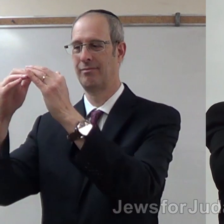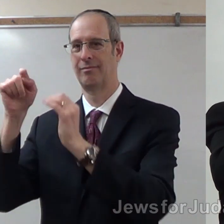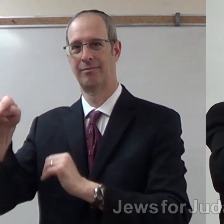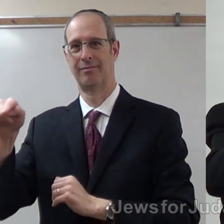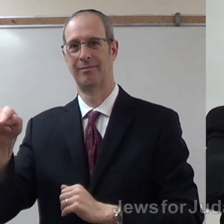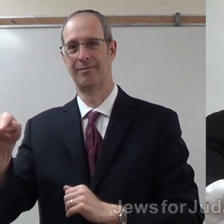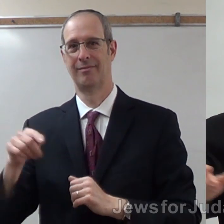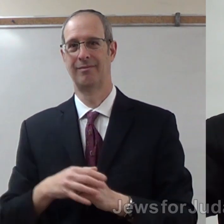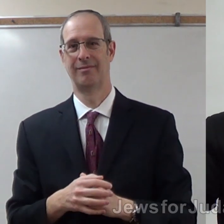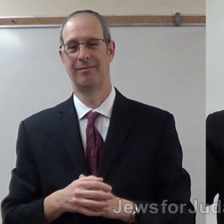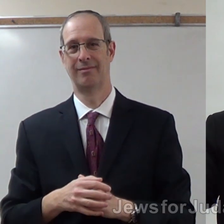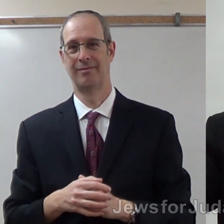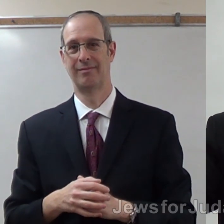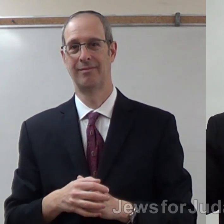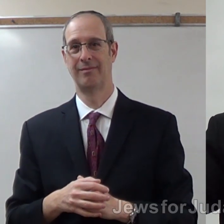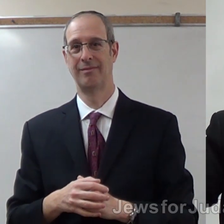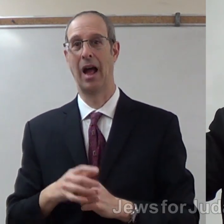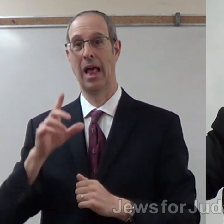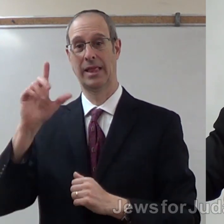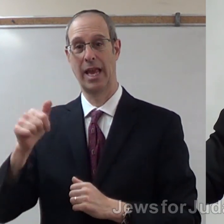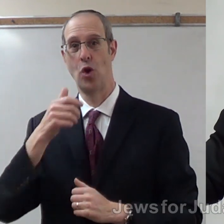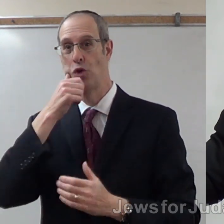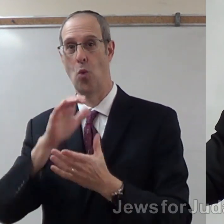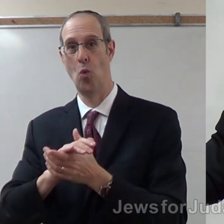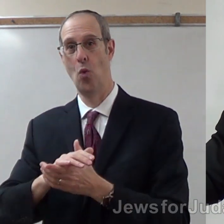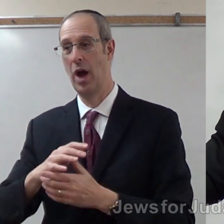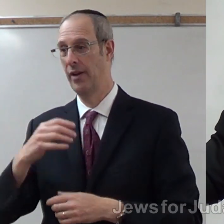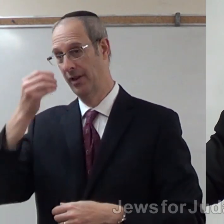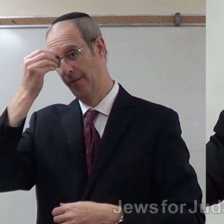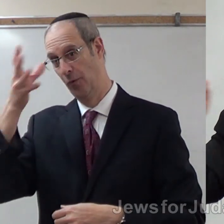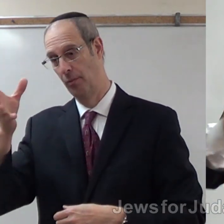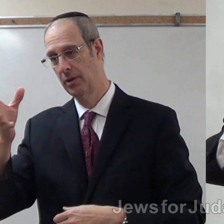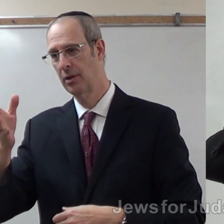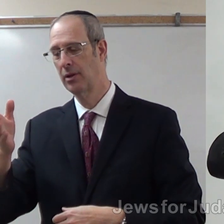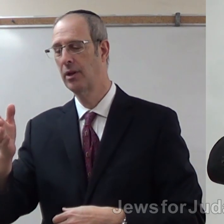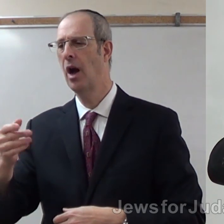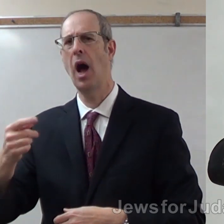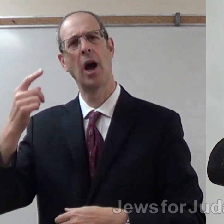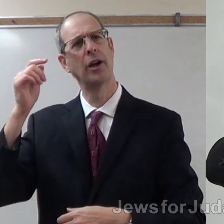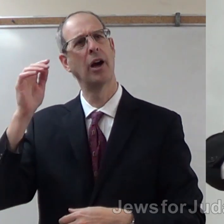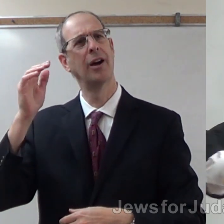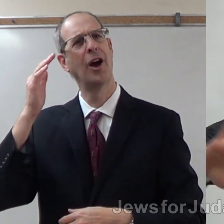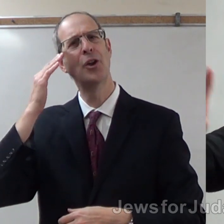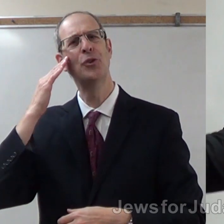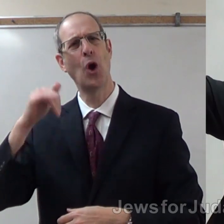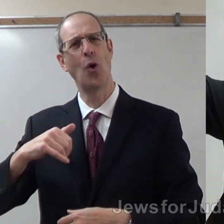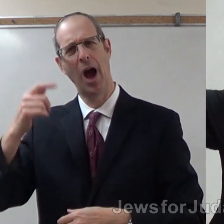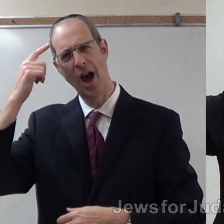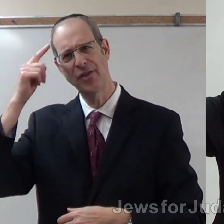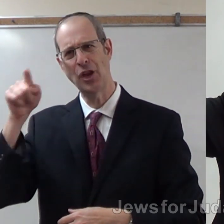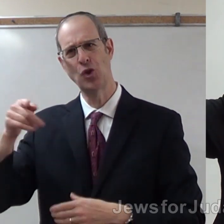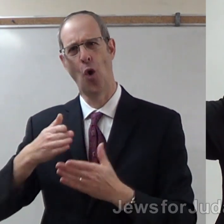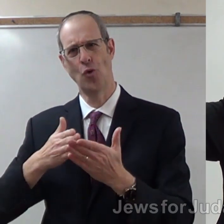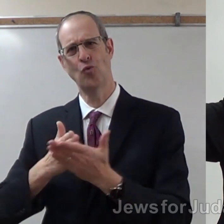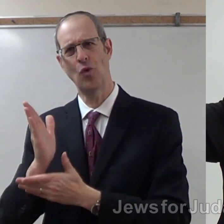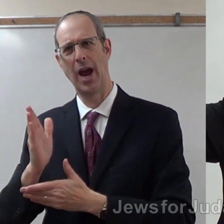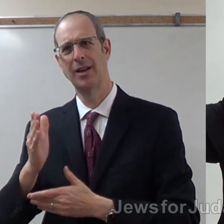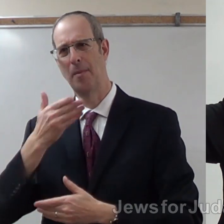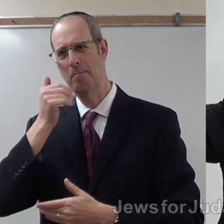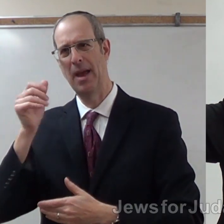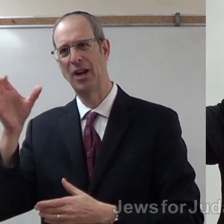there. And then she says to him, "You know, I think you were right. I think it's better over